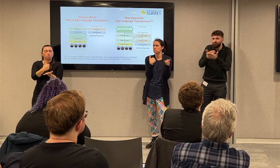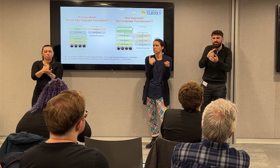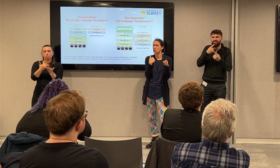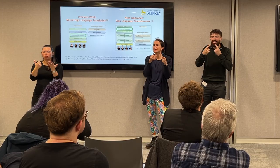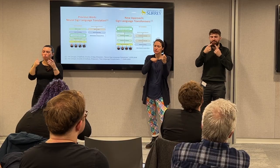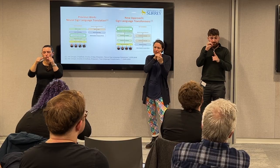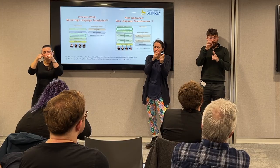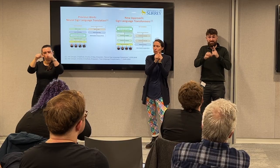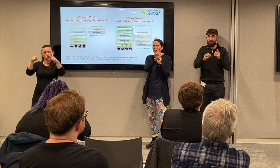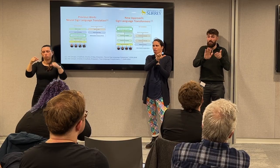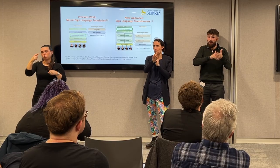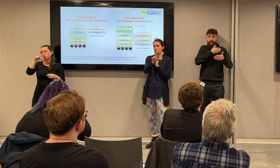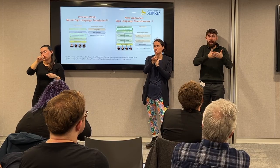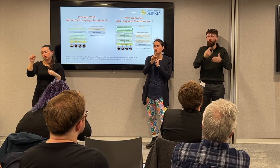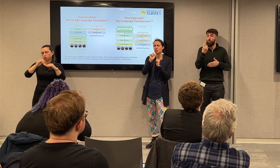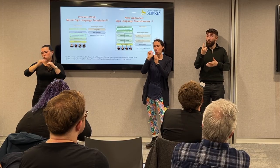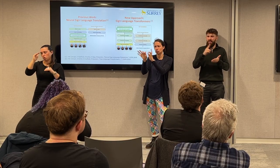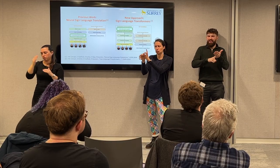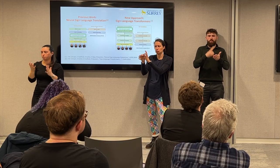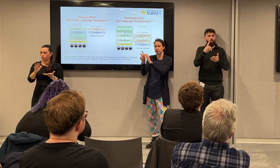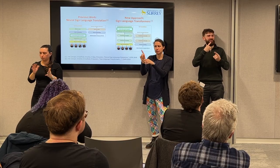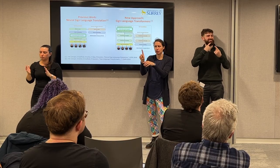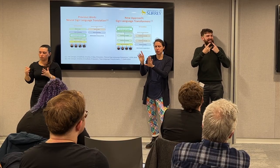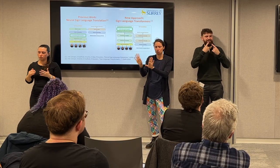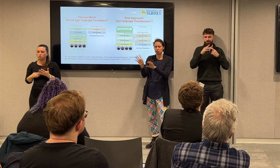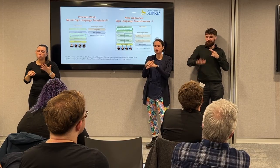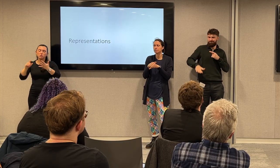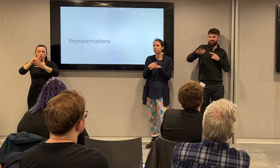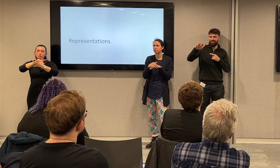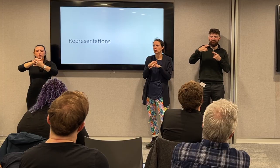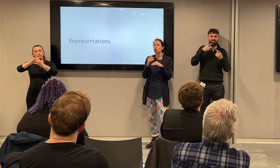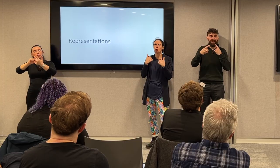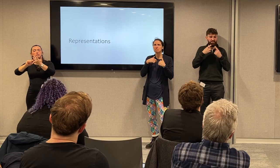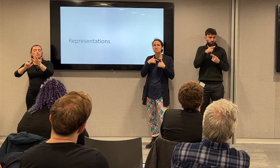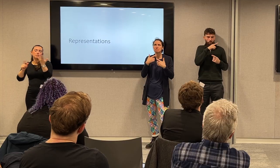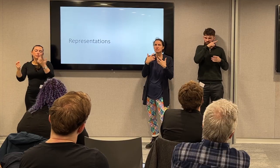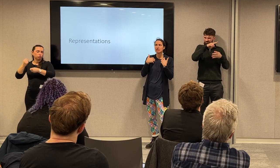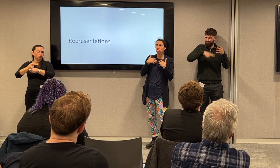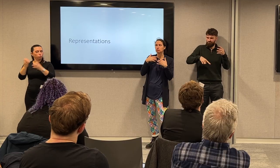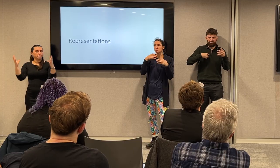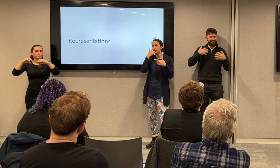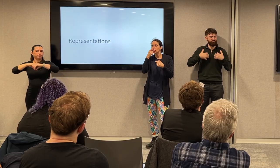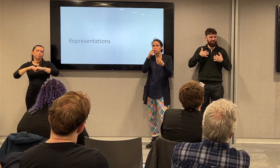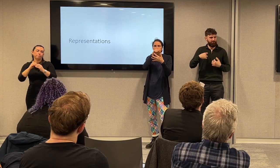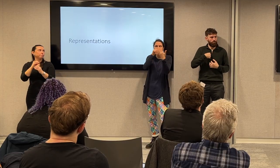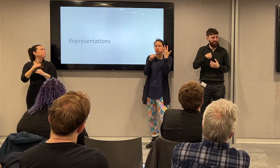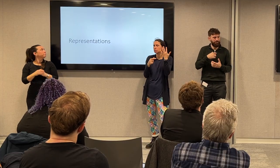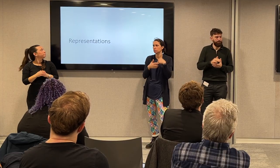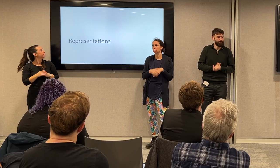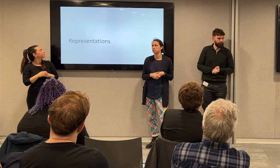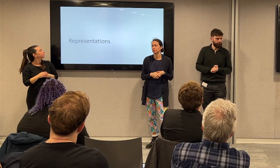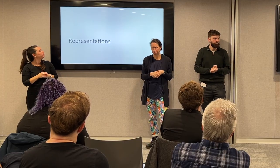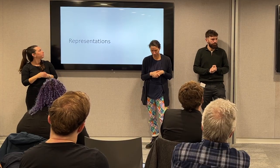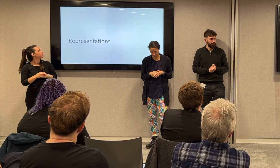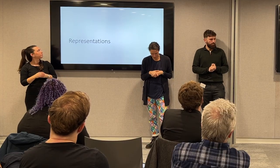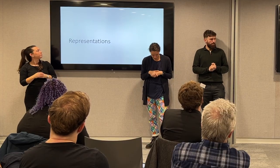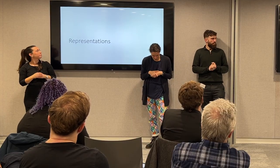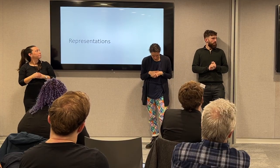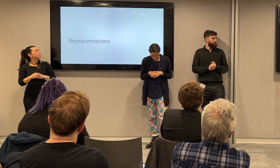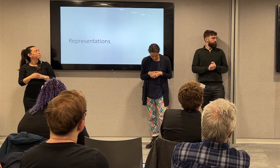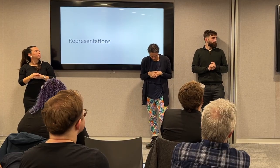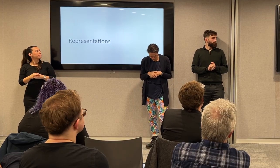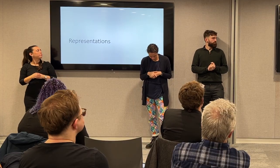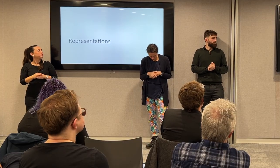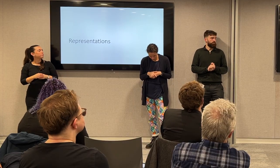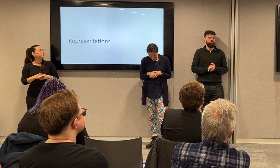on native rather than interpreted data. So these are all of the things that are of interest to me. Now, I'm just going